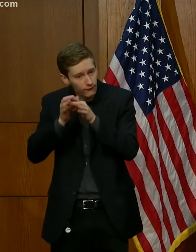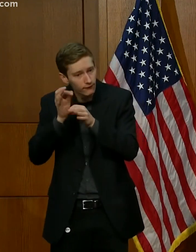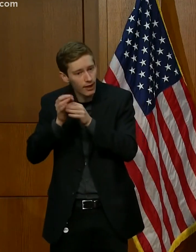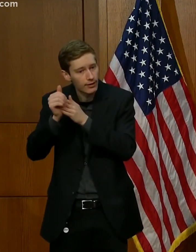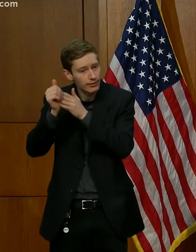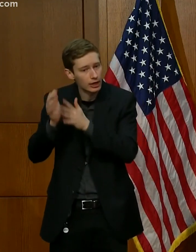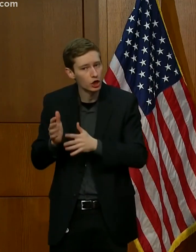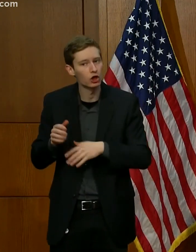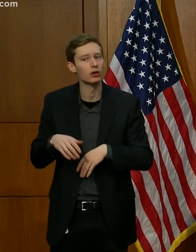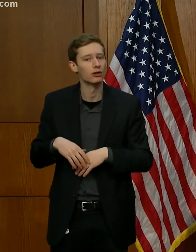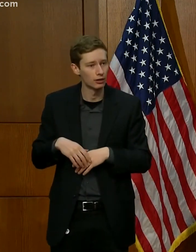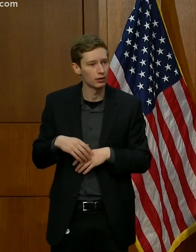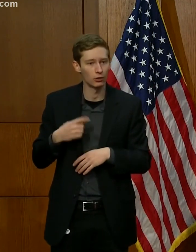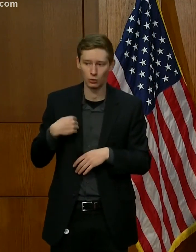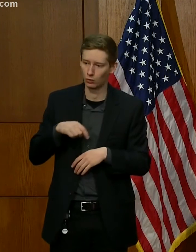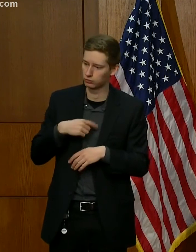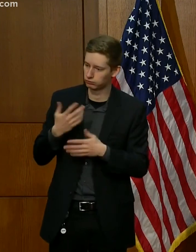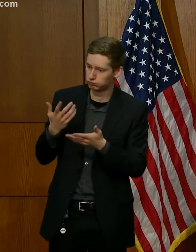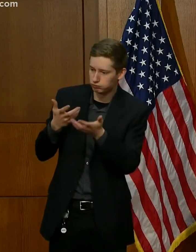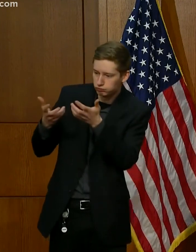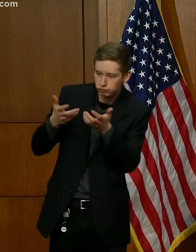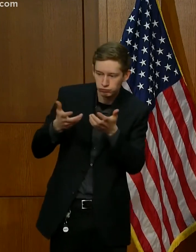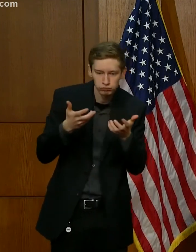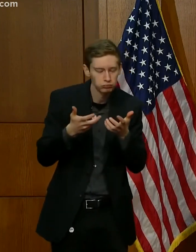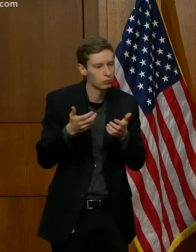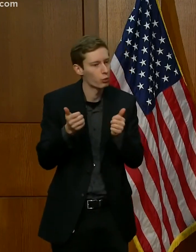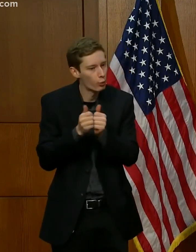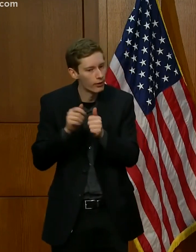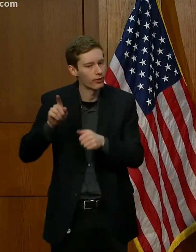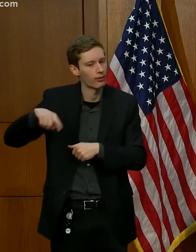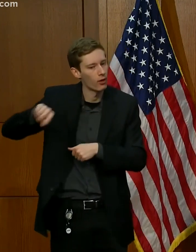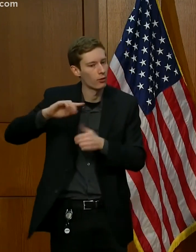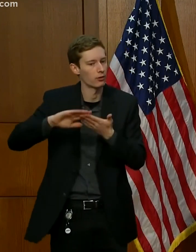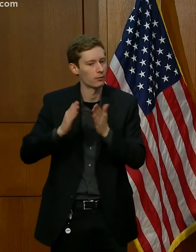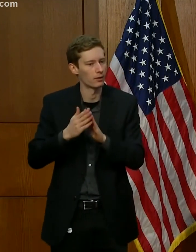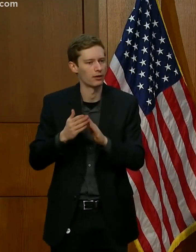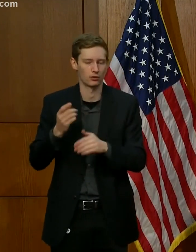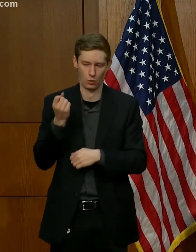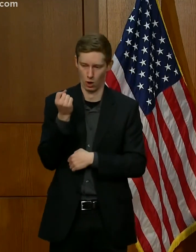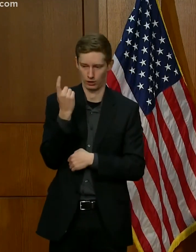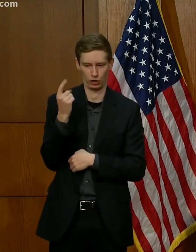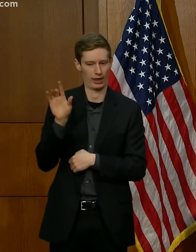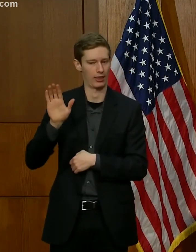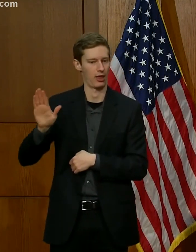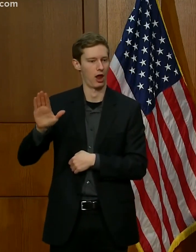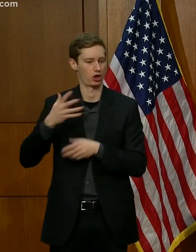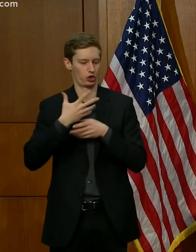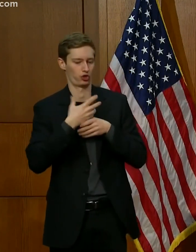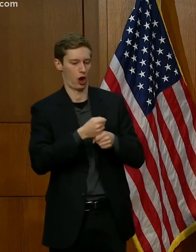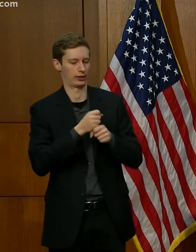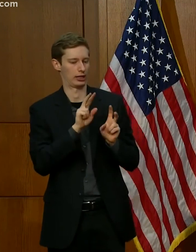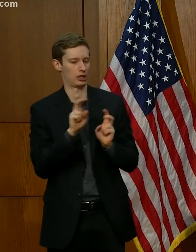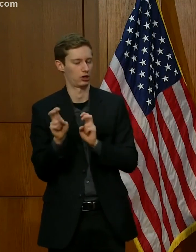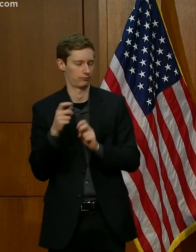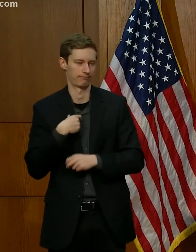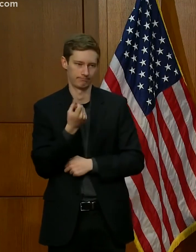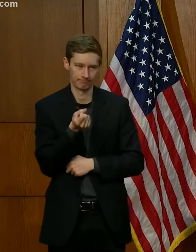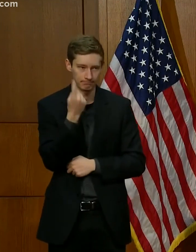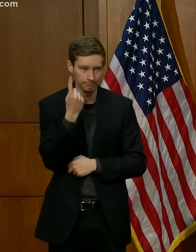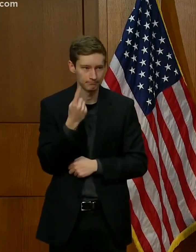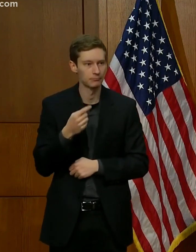to their places of worship. And so we understand that trust issue. So we made a lot of progress during the